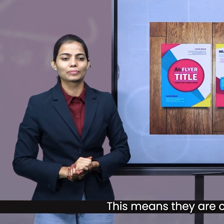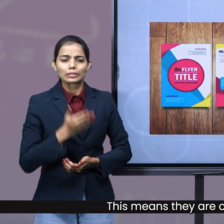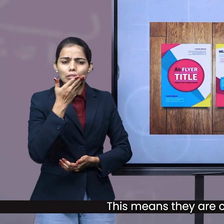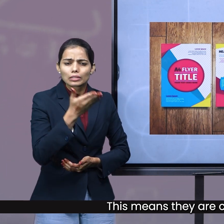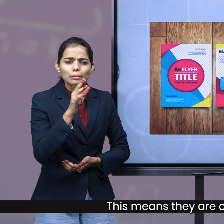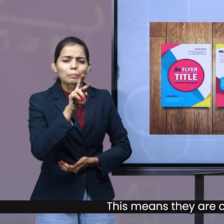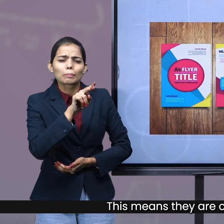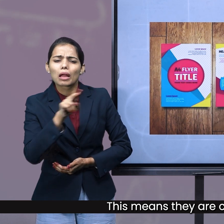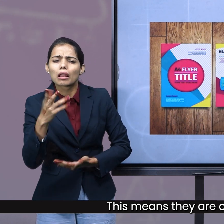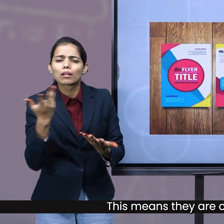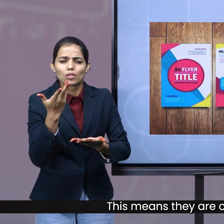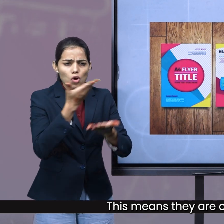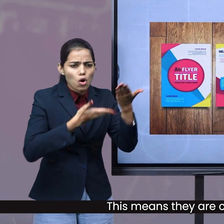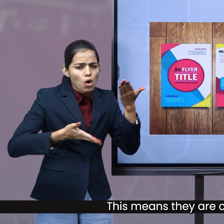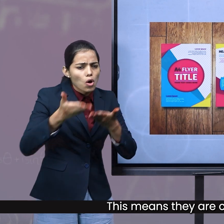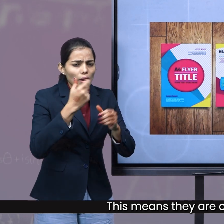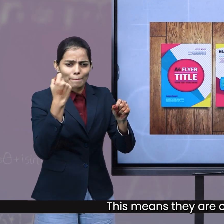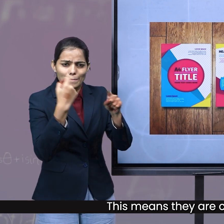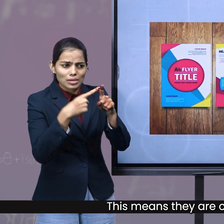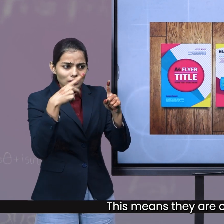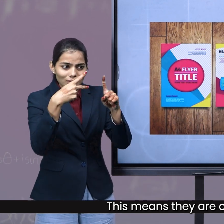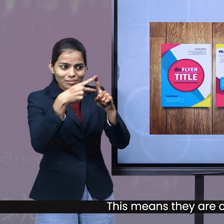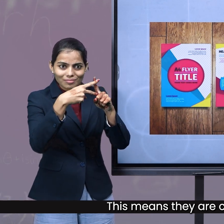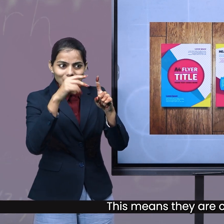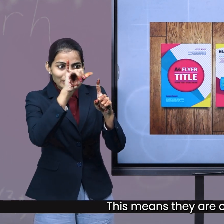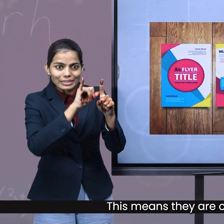This means they are congruent triangles.